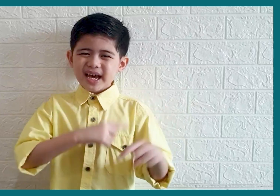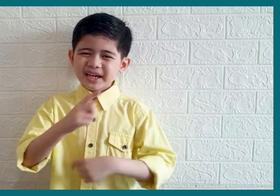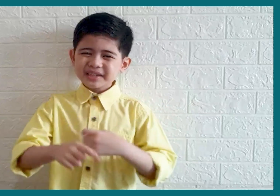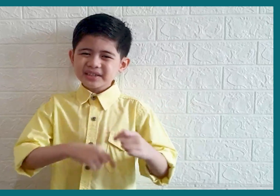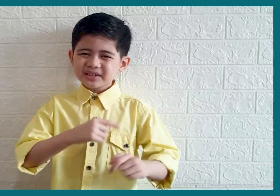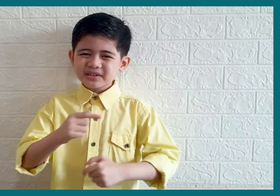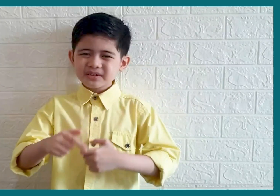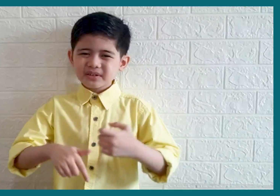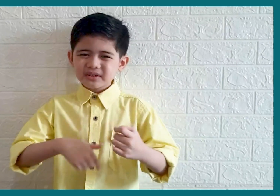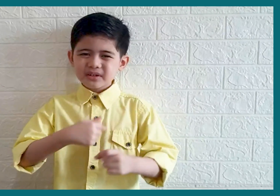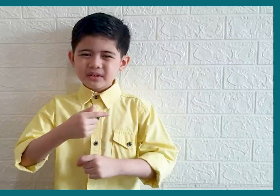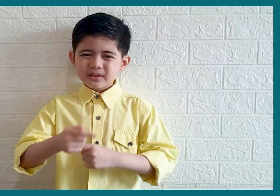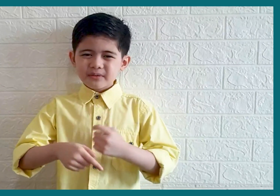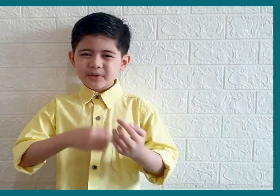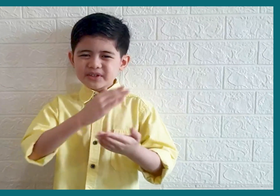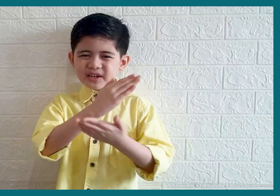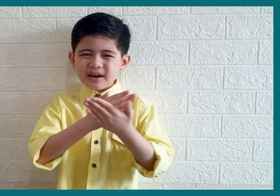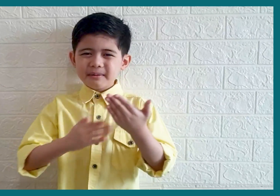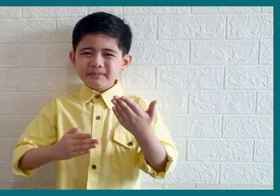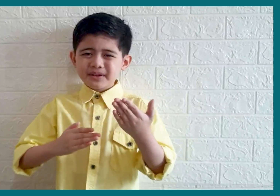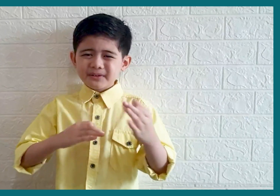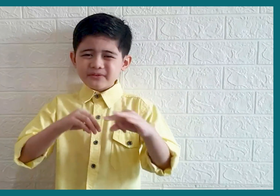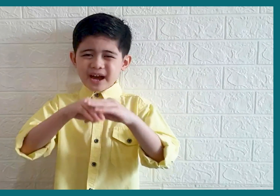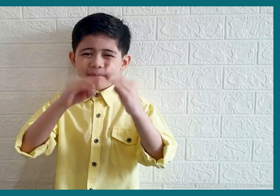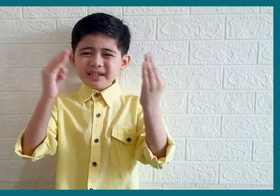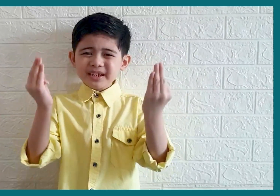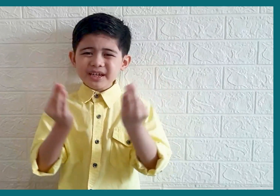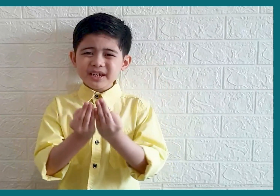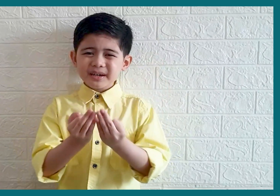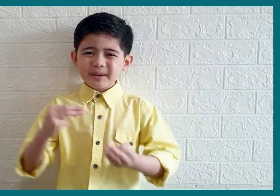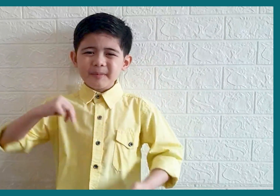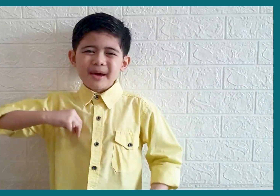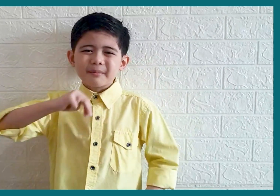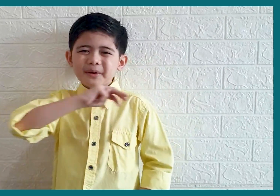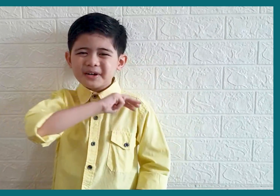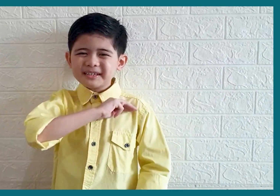signs for some family members.